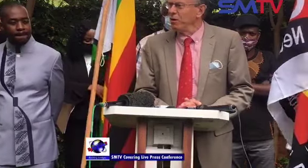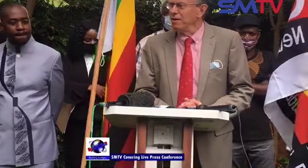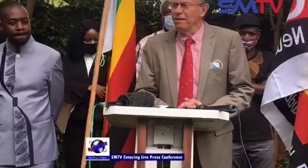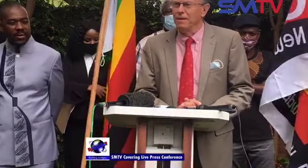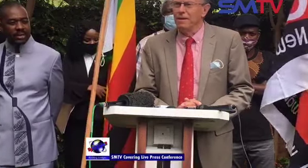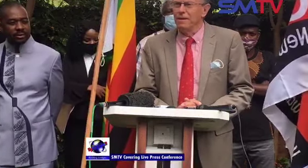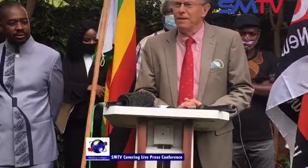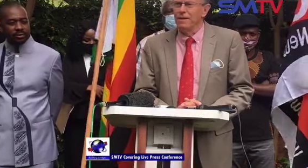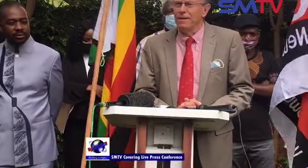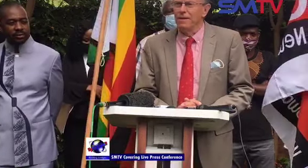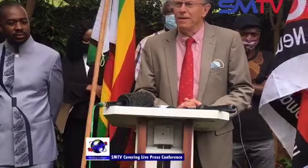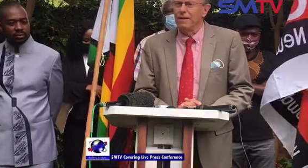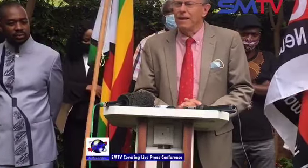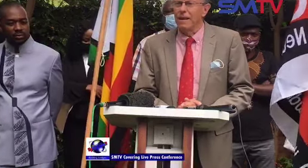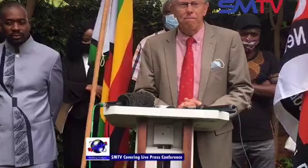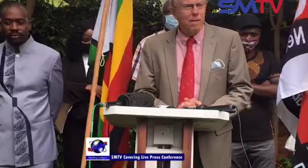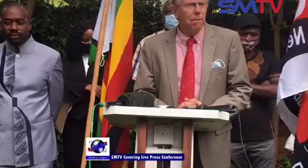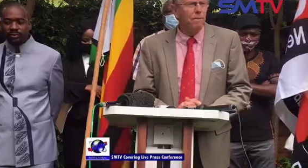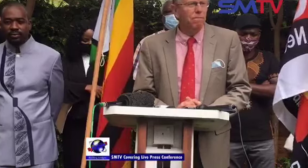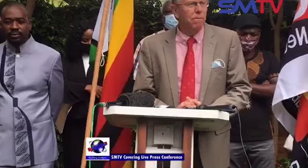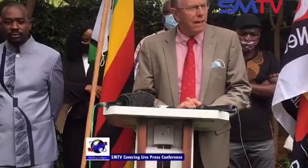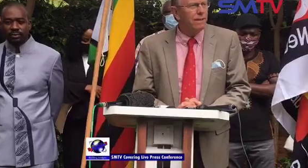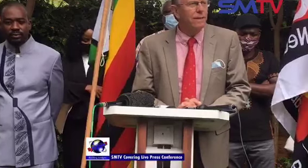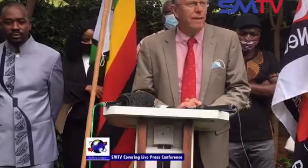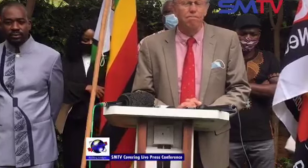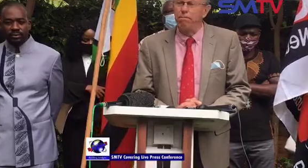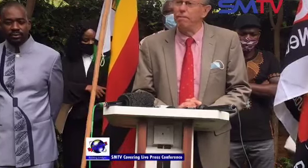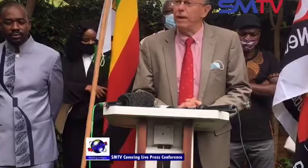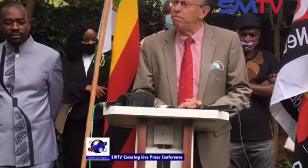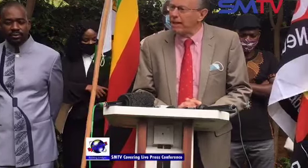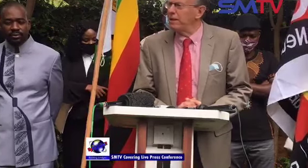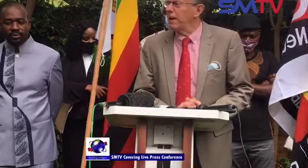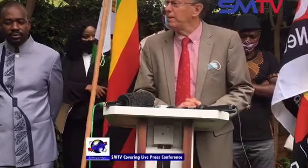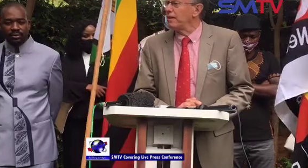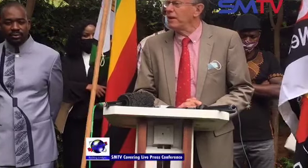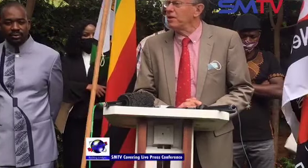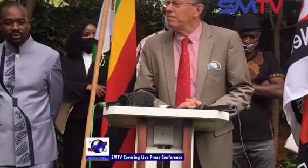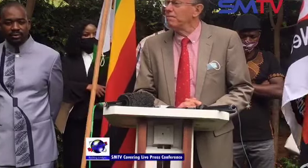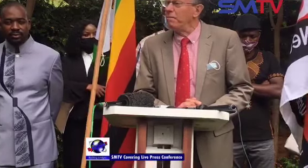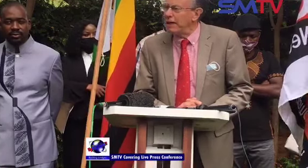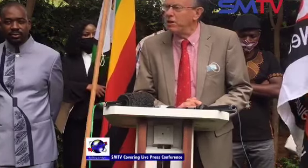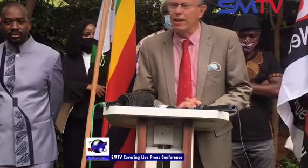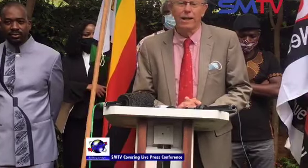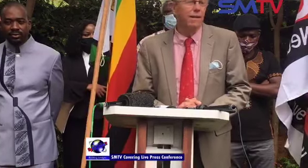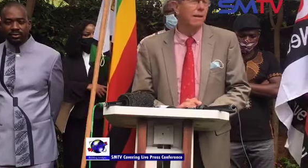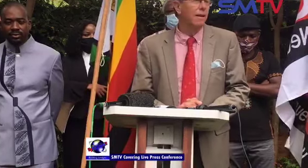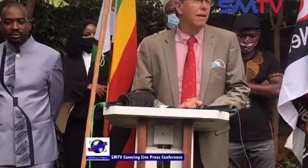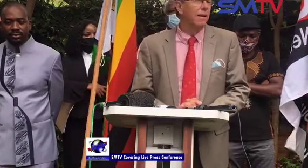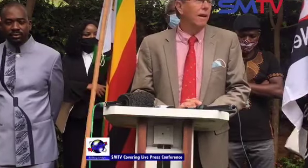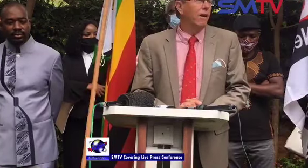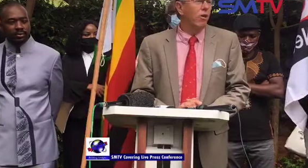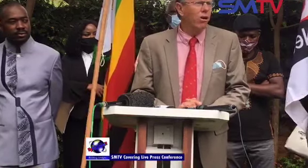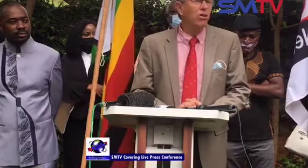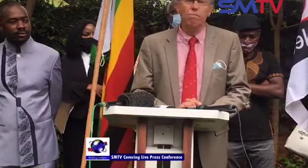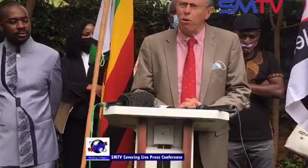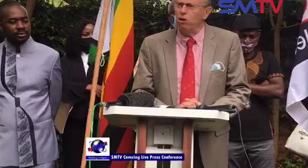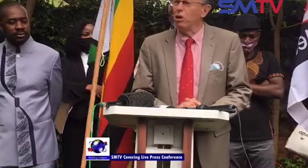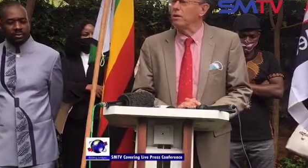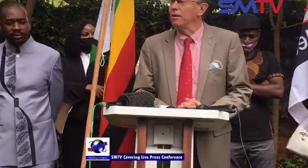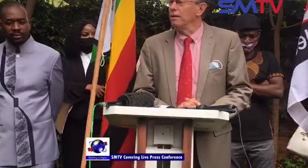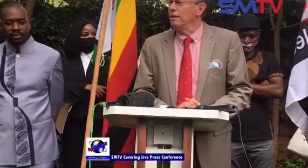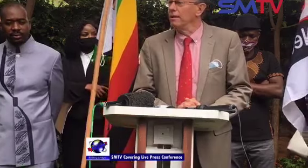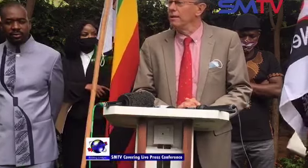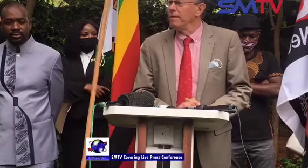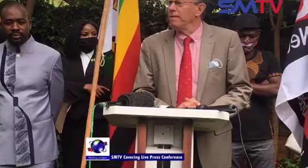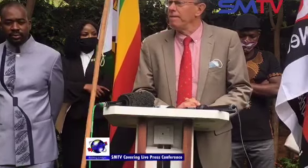in the world. Our people battle to get a basic education, basic health. Our roads are